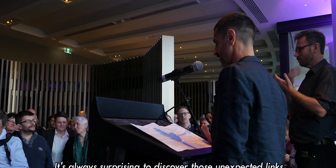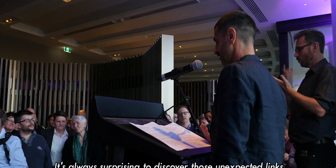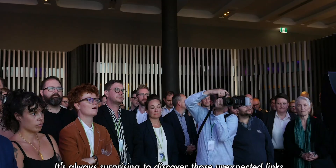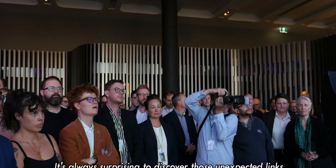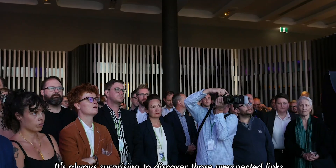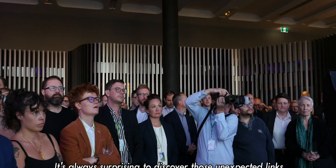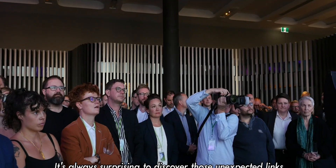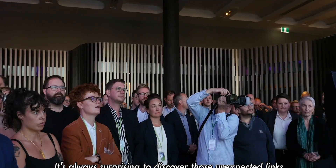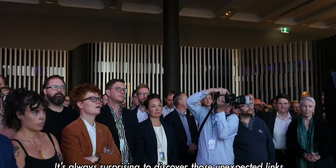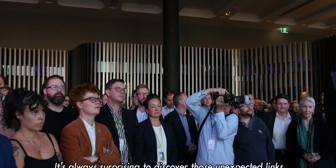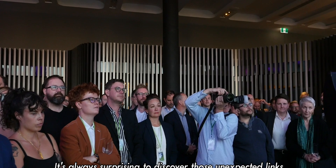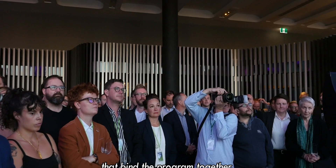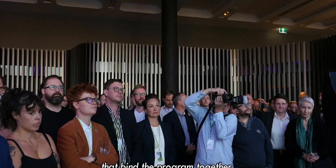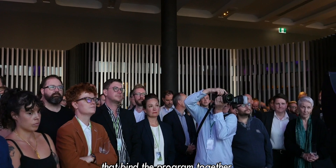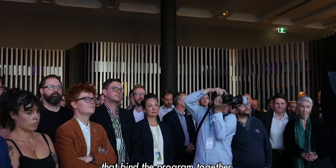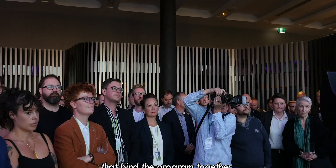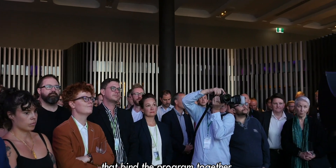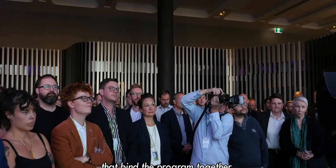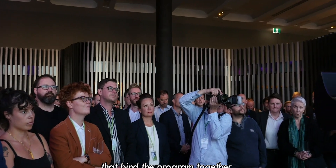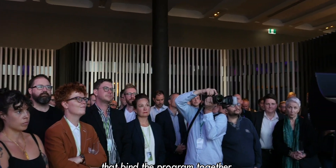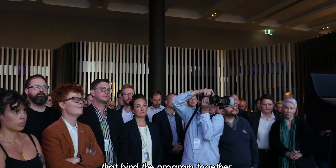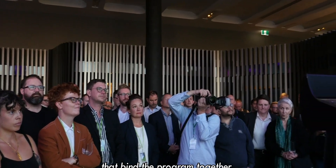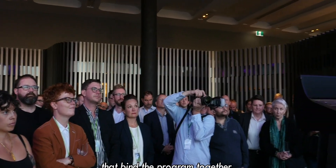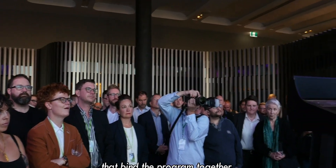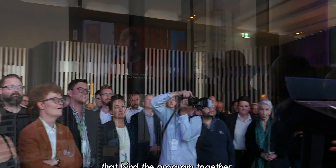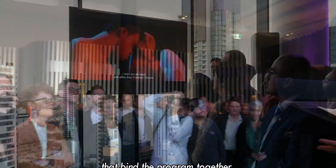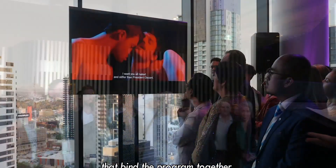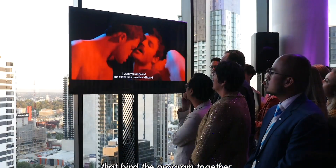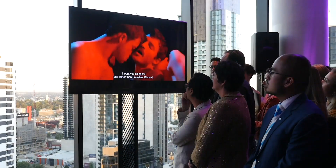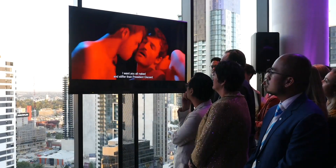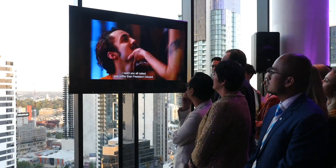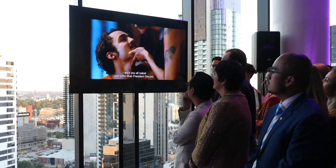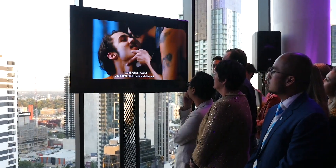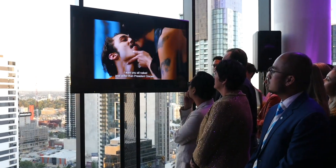discover those unexpected links that bind the completed program together.